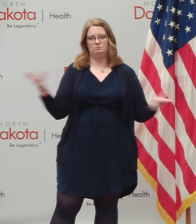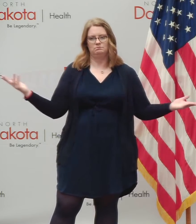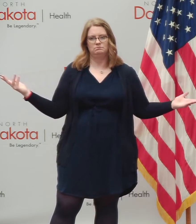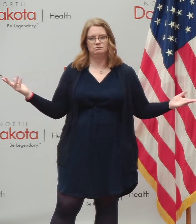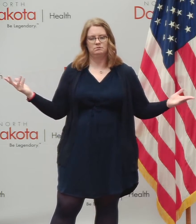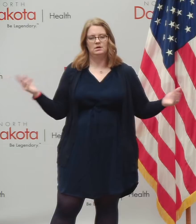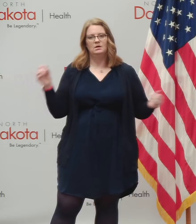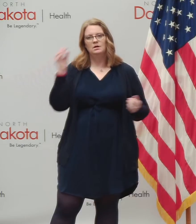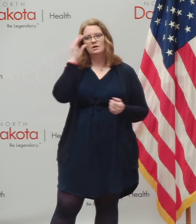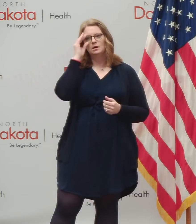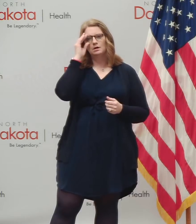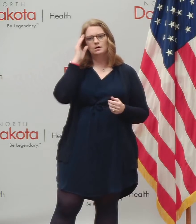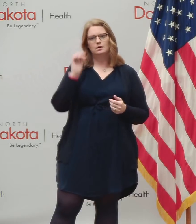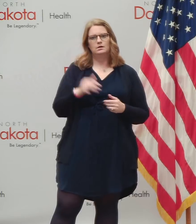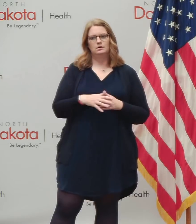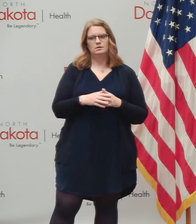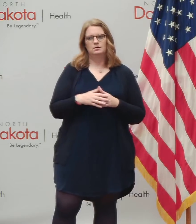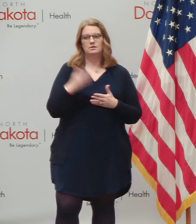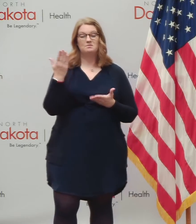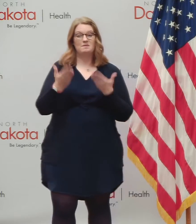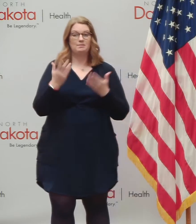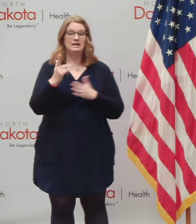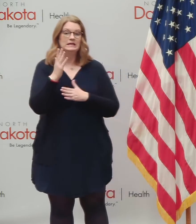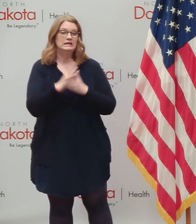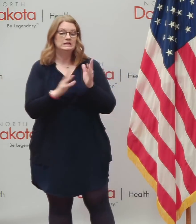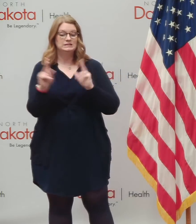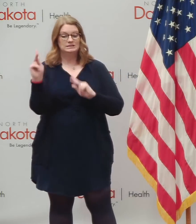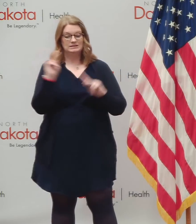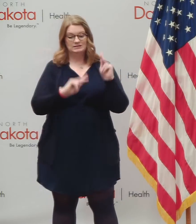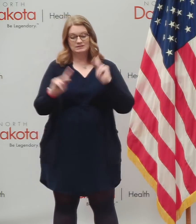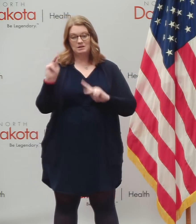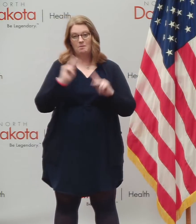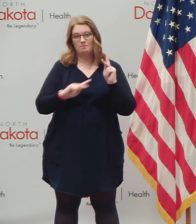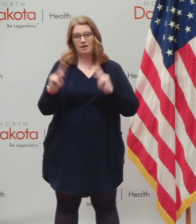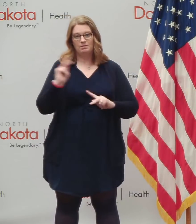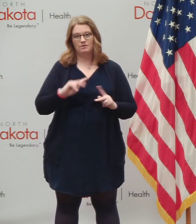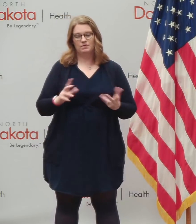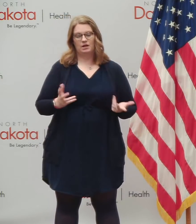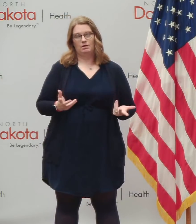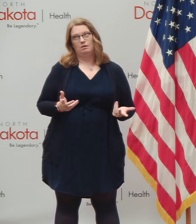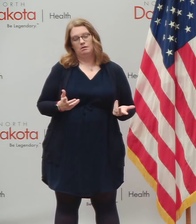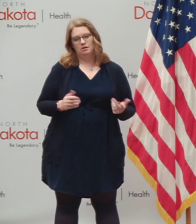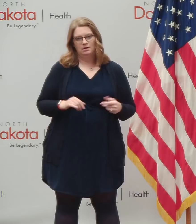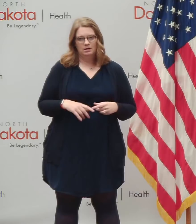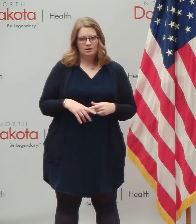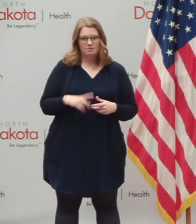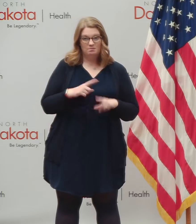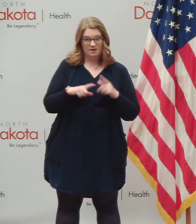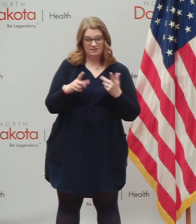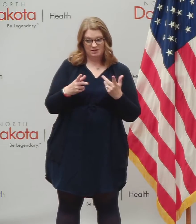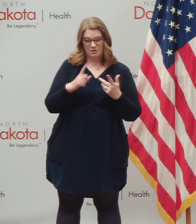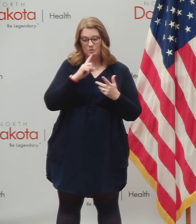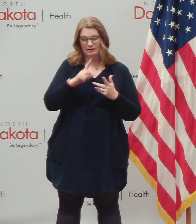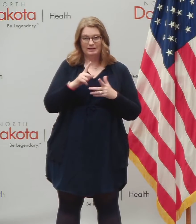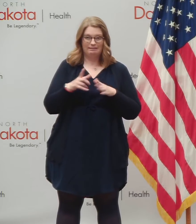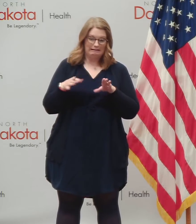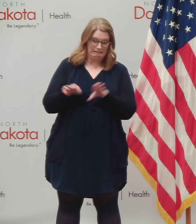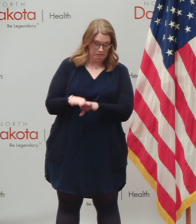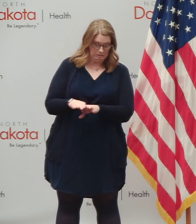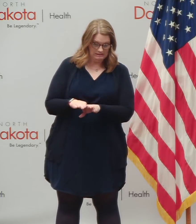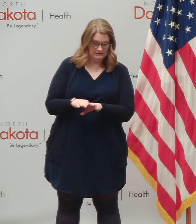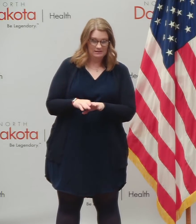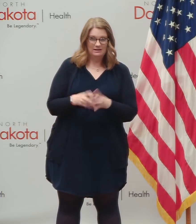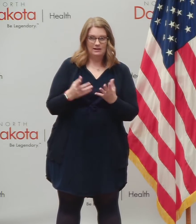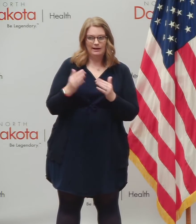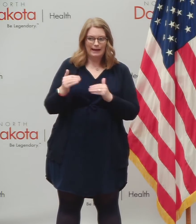may be some people that have choked down the spread of the pandemic, but in the process, if they've killed their economy and increased